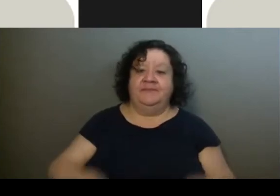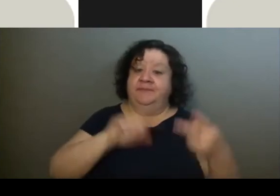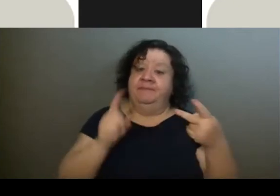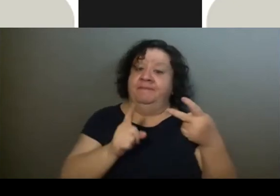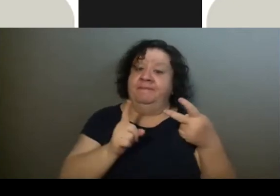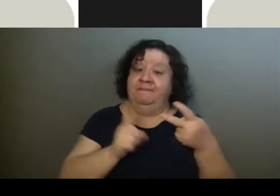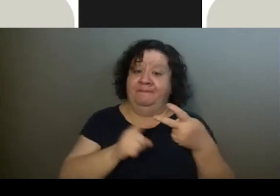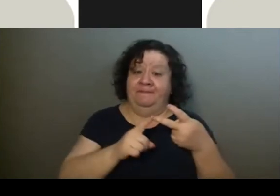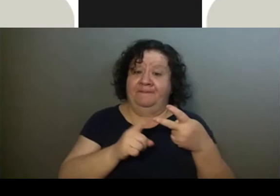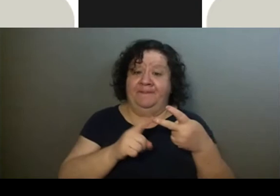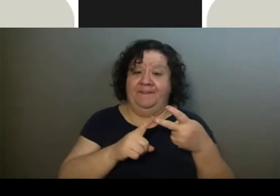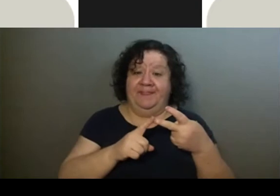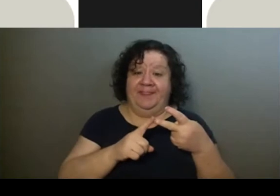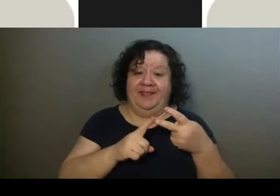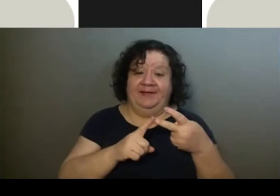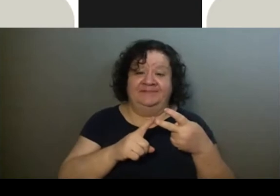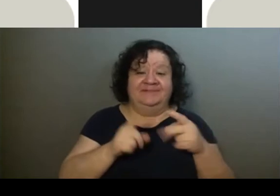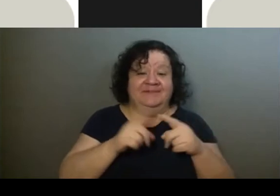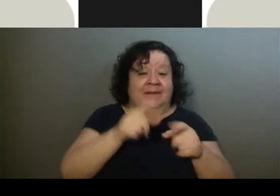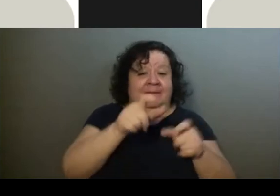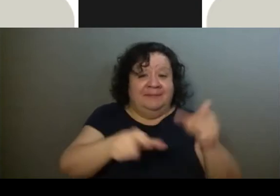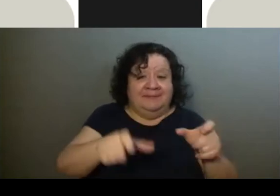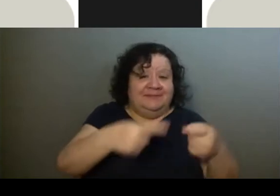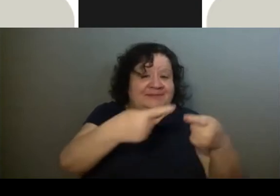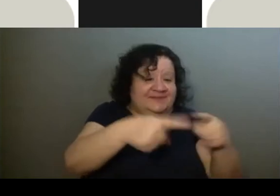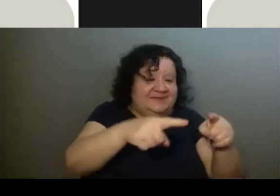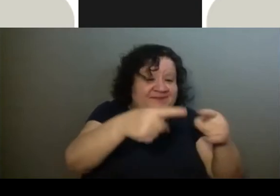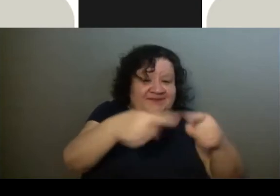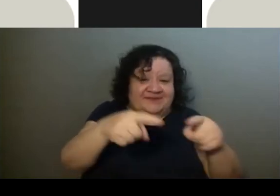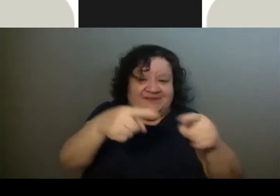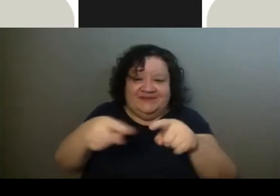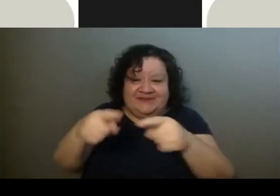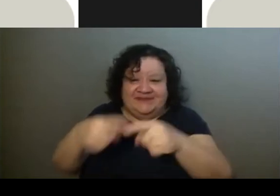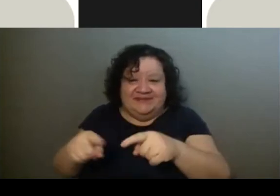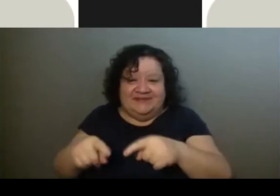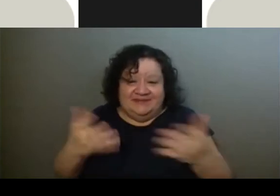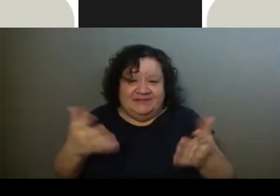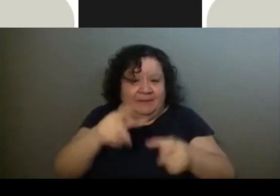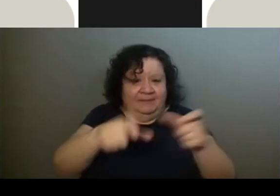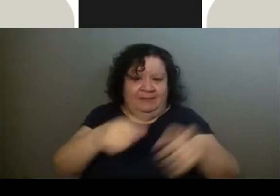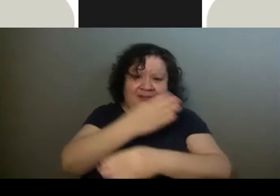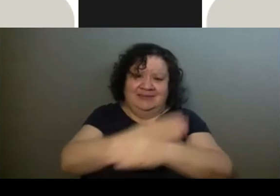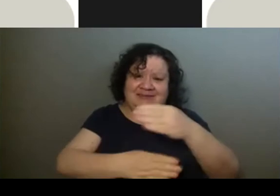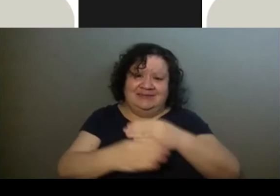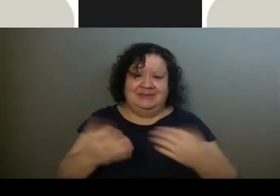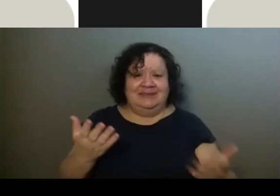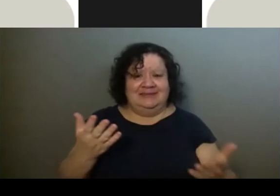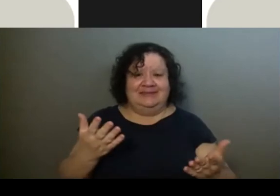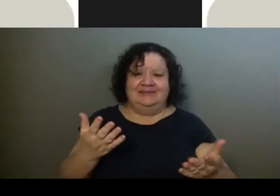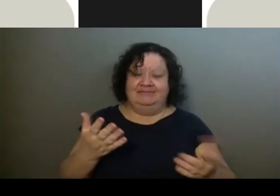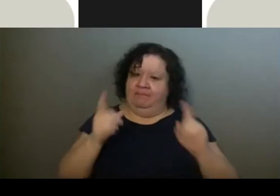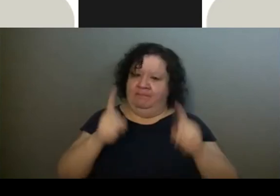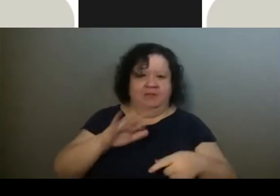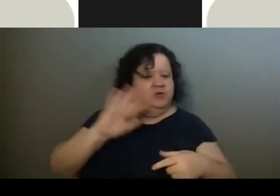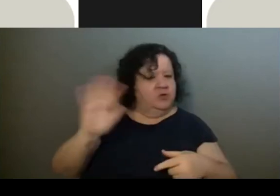key stakeholders in the process and should not be left out of the conversation around how we design. Noting that